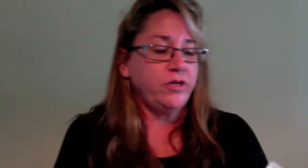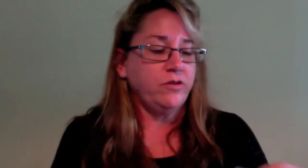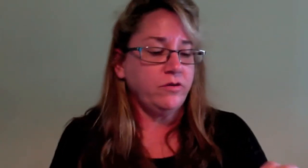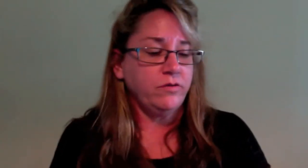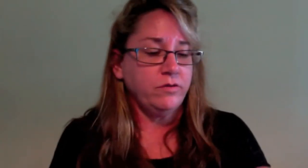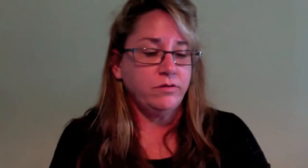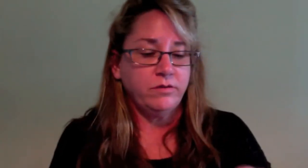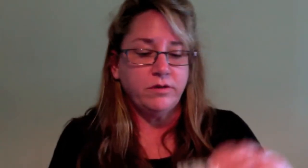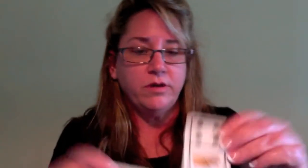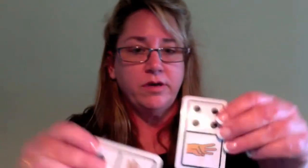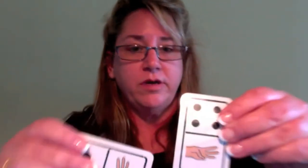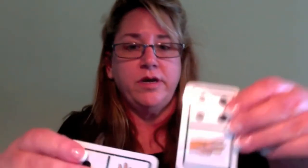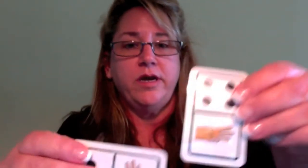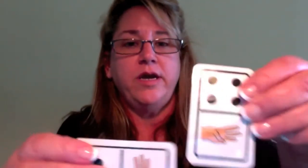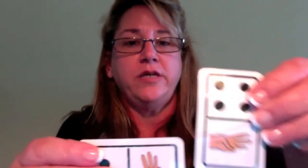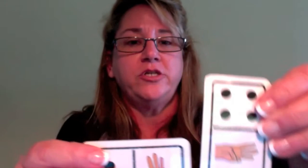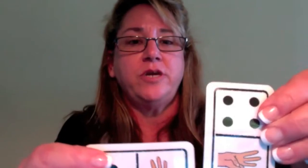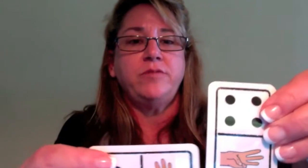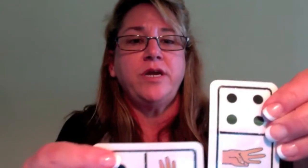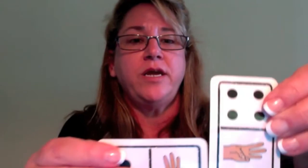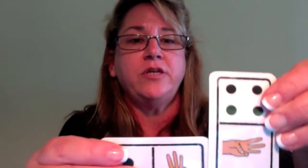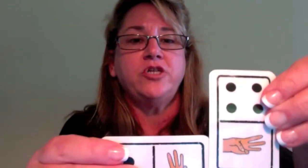either hand shape to hand shape,